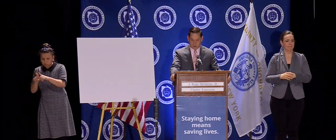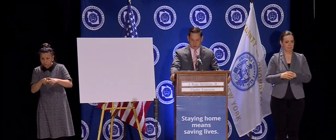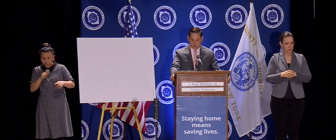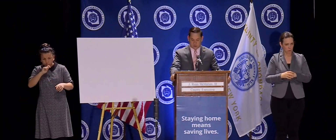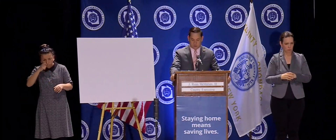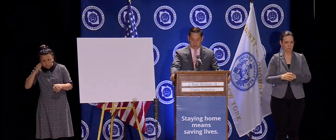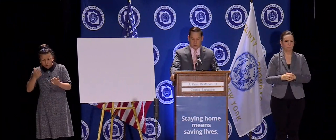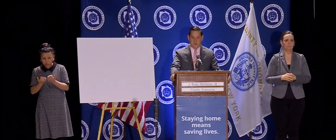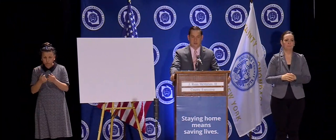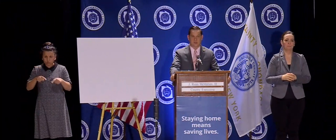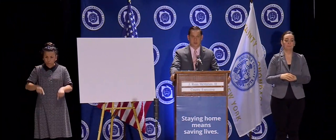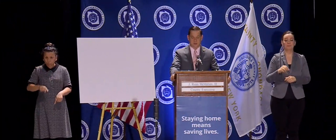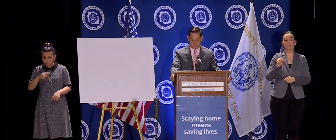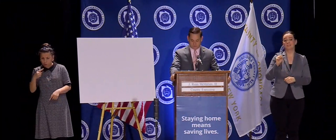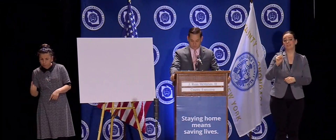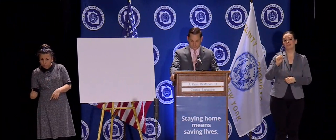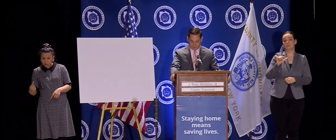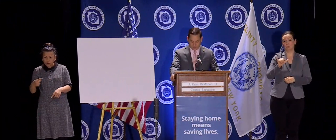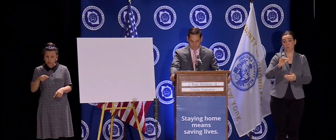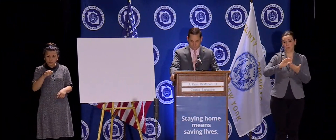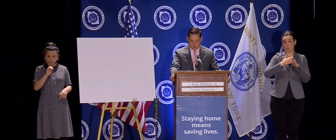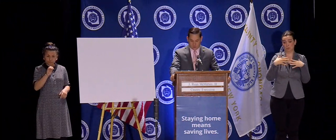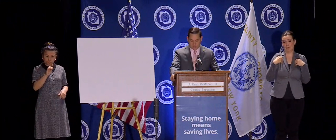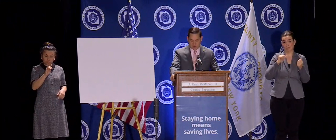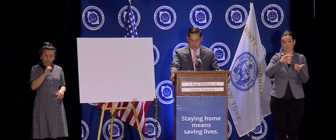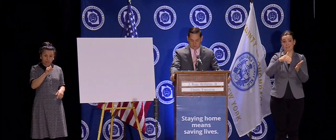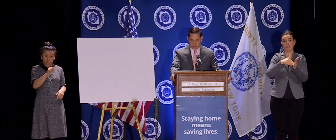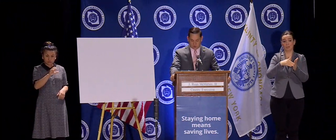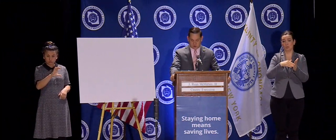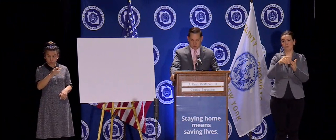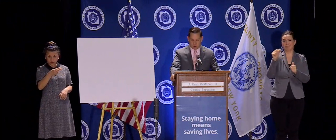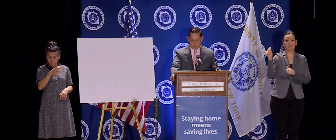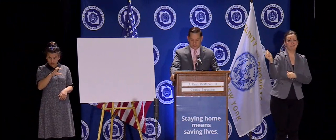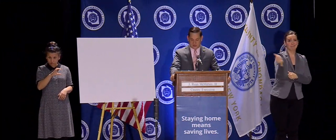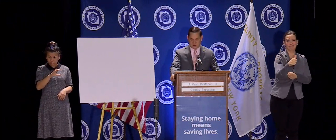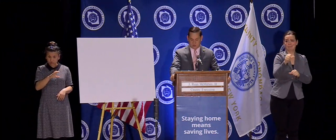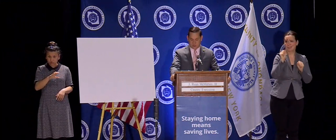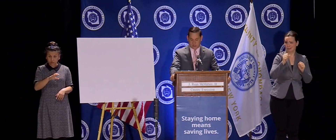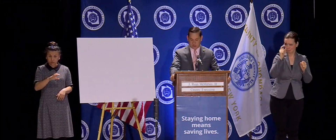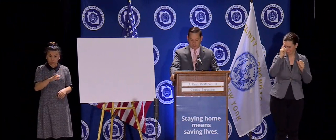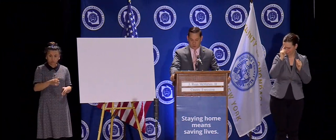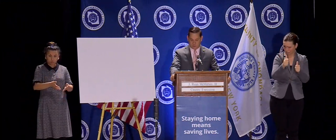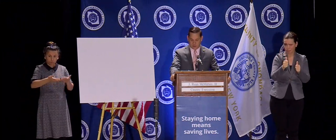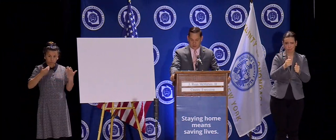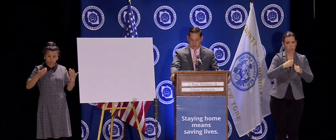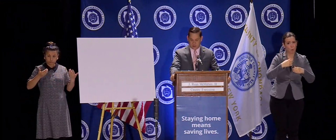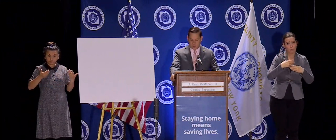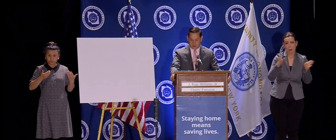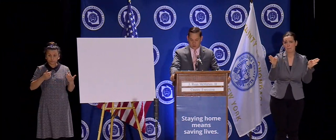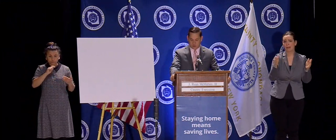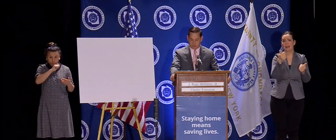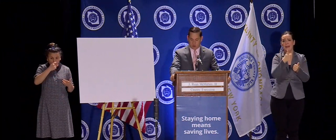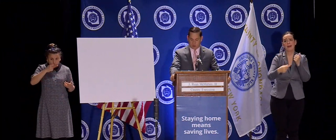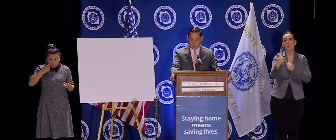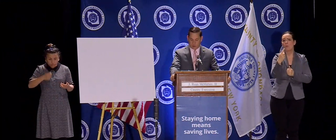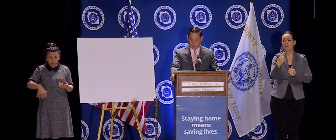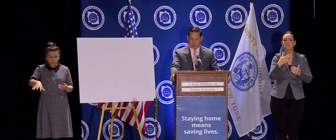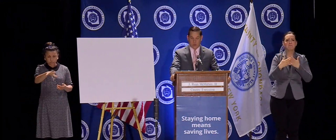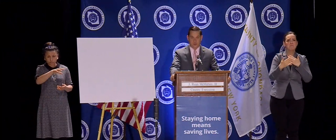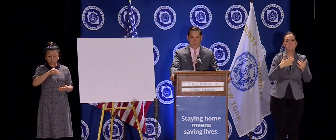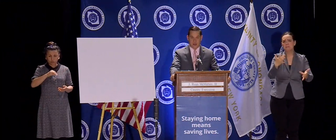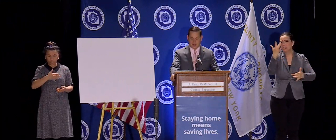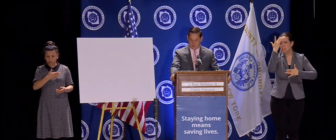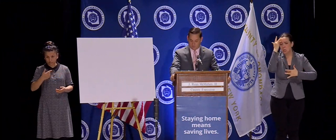testing at the Syracuse Community Health Center site. And our first mobile testing location will be